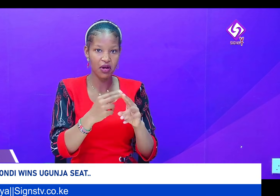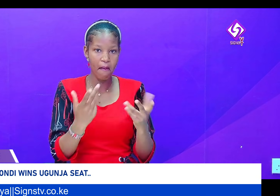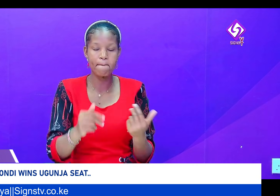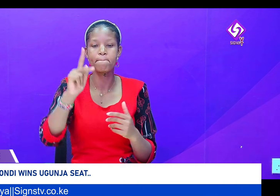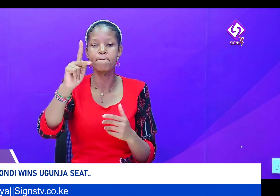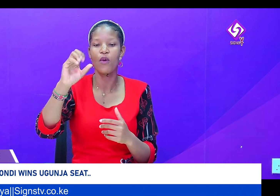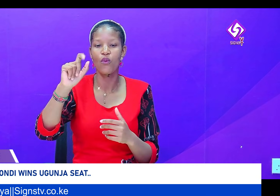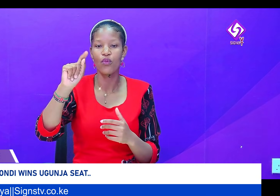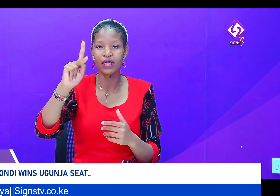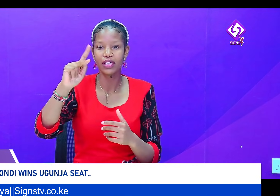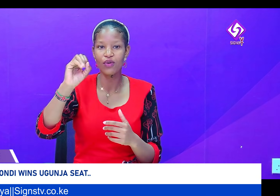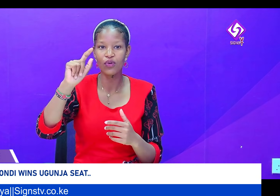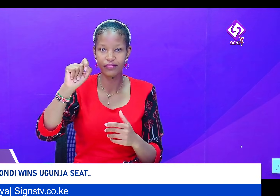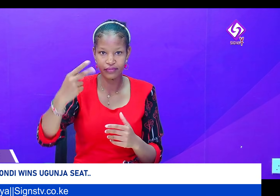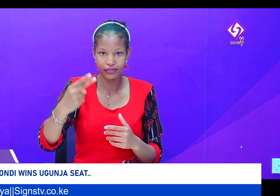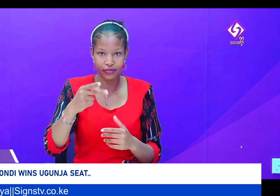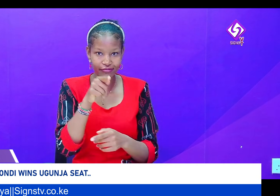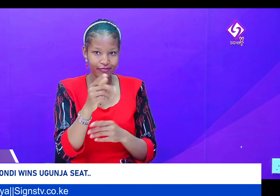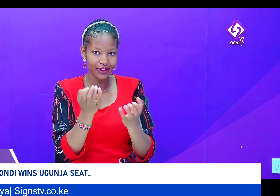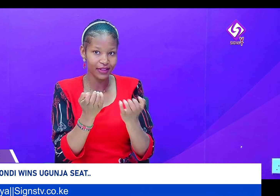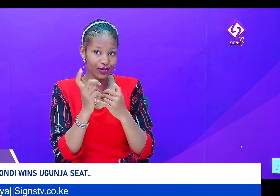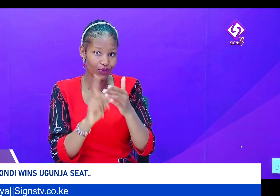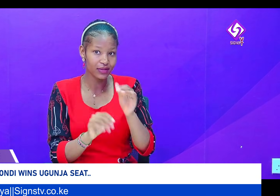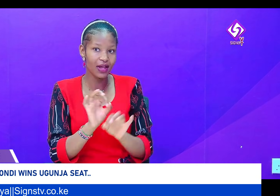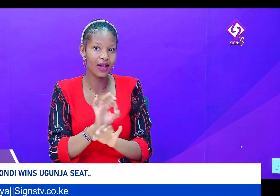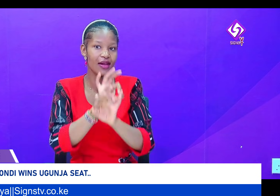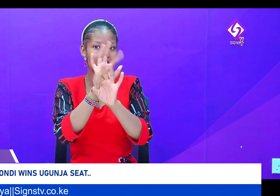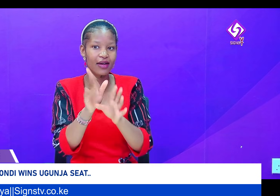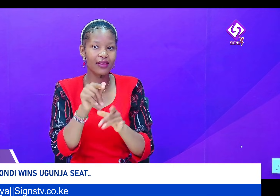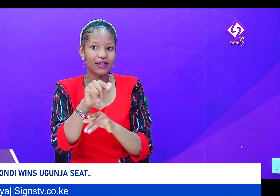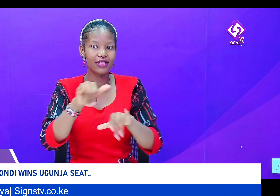ODM's Moses Okoth Omondi has been declared